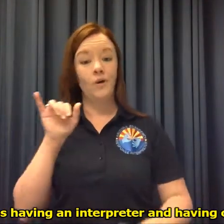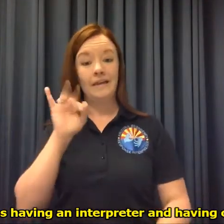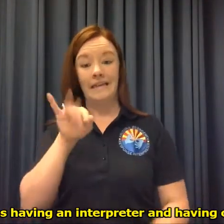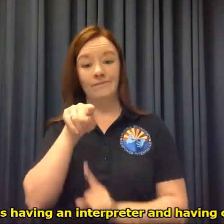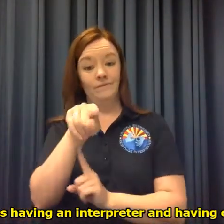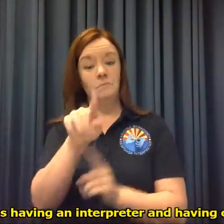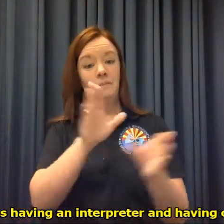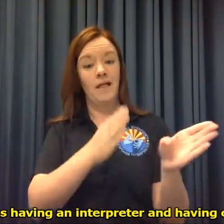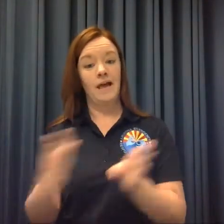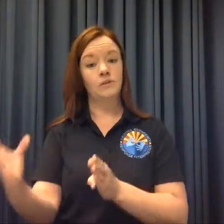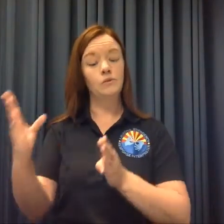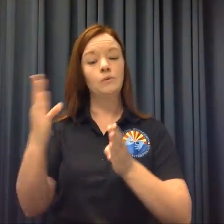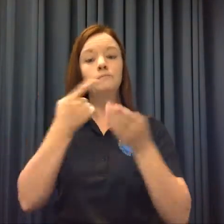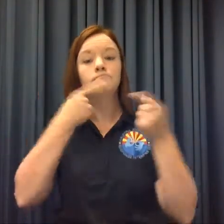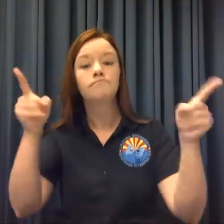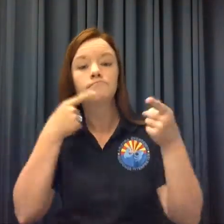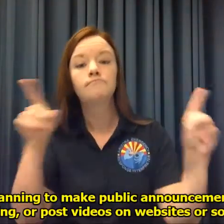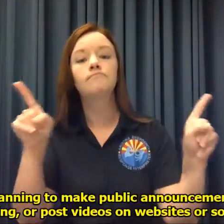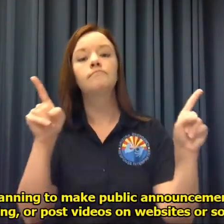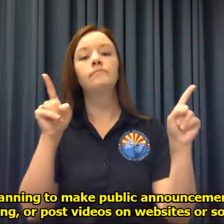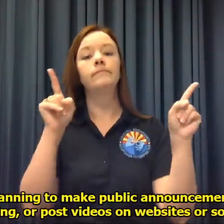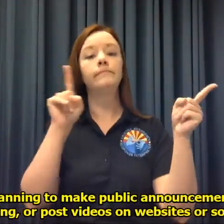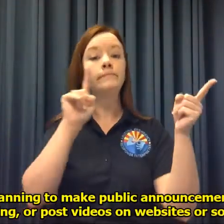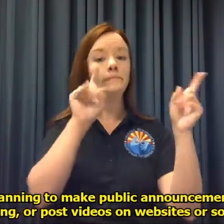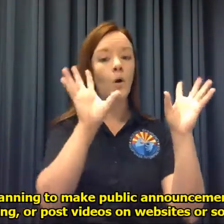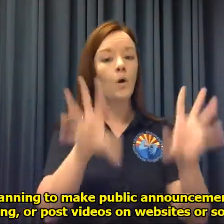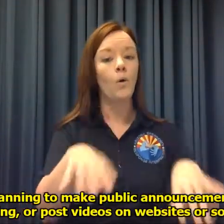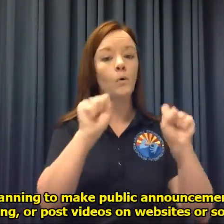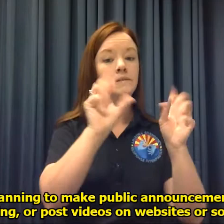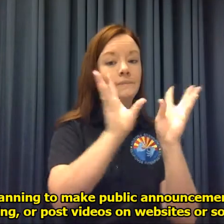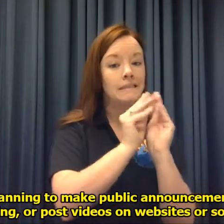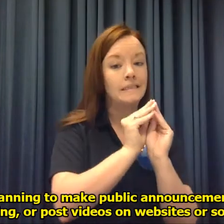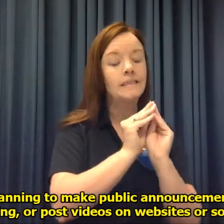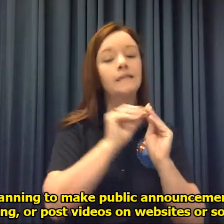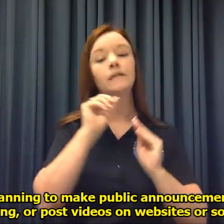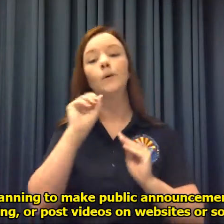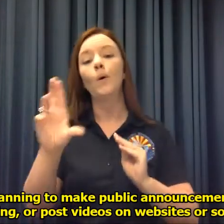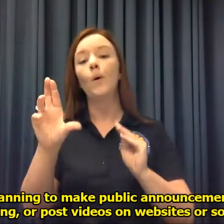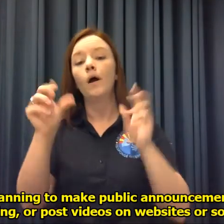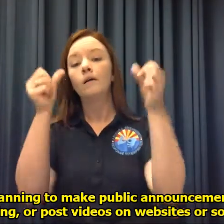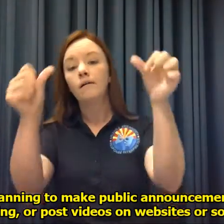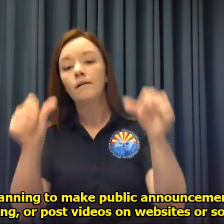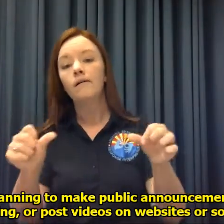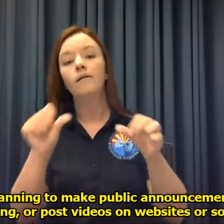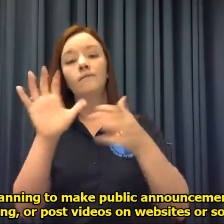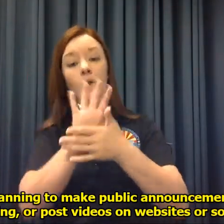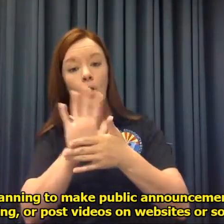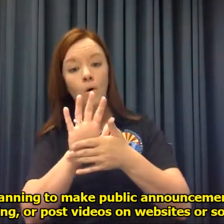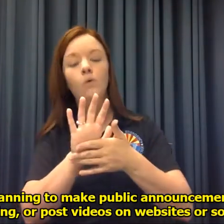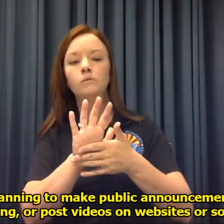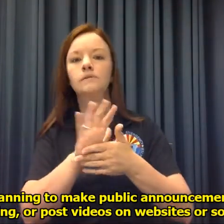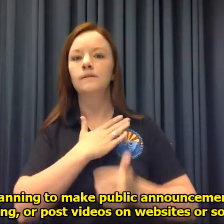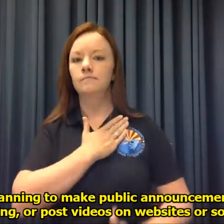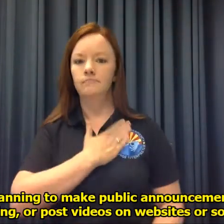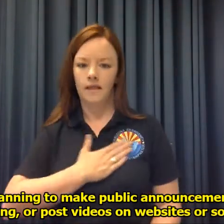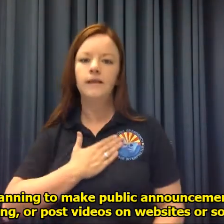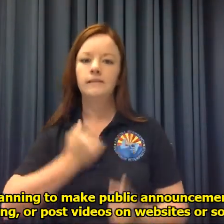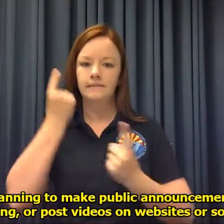having captioning. If you're planning to make public announcements, host a public meeting, or post videos on websites or social